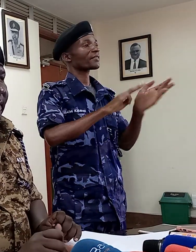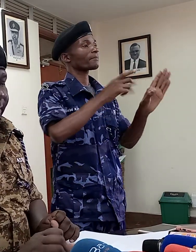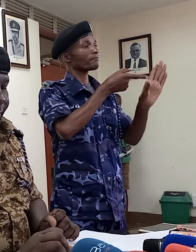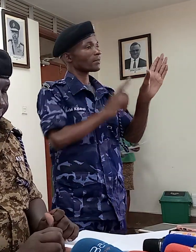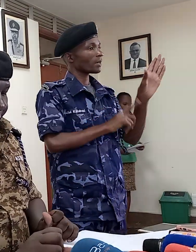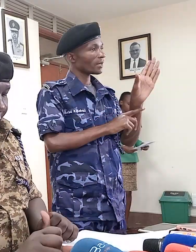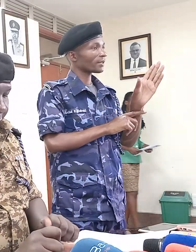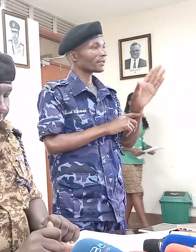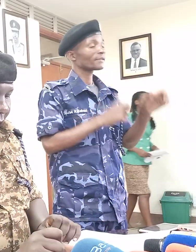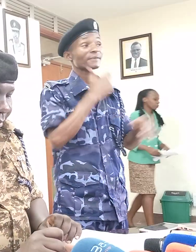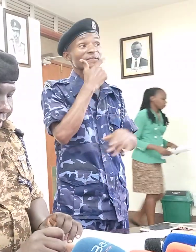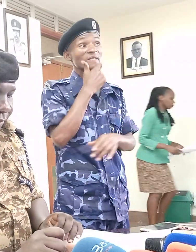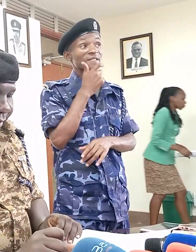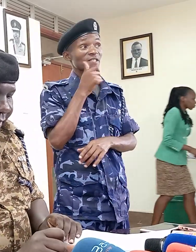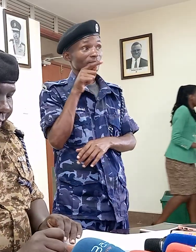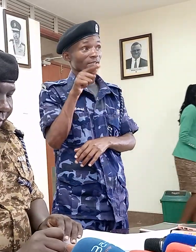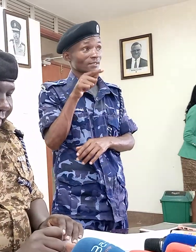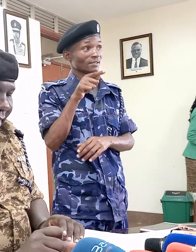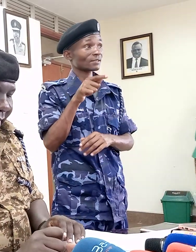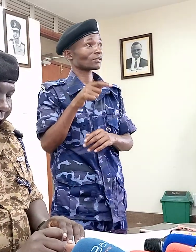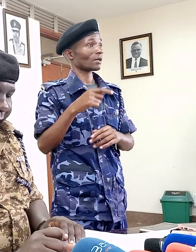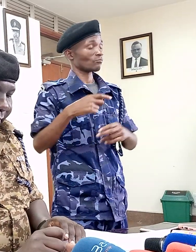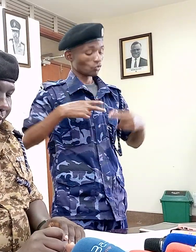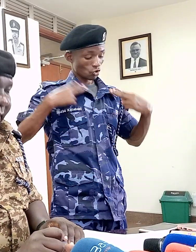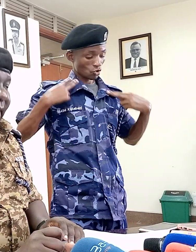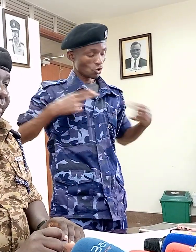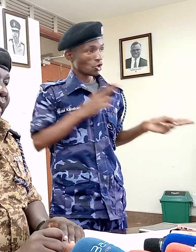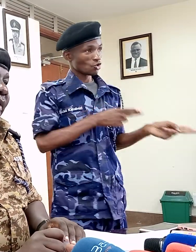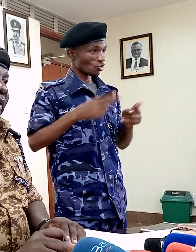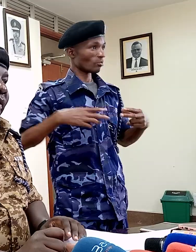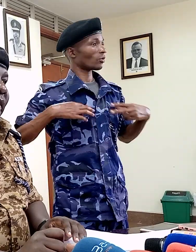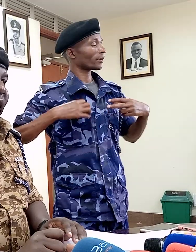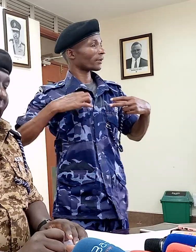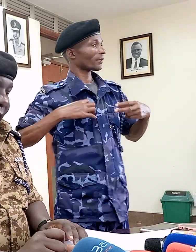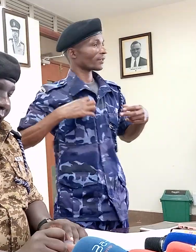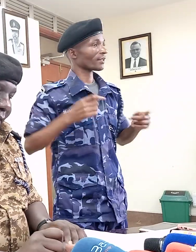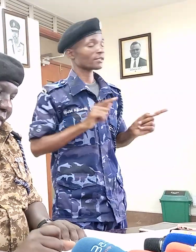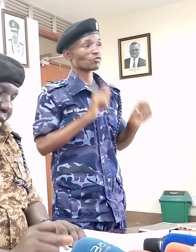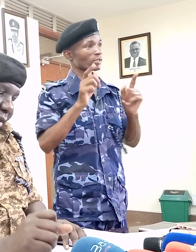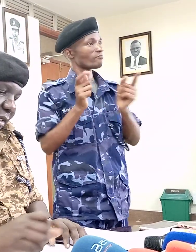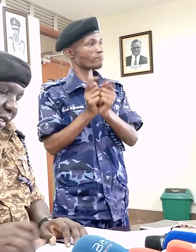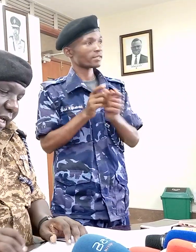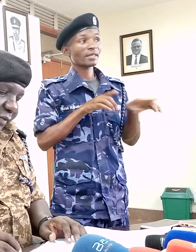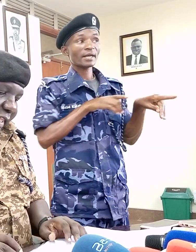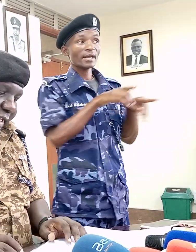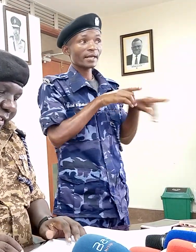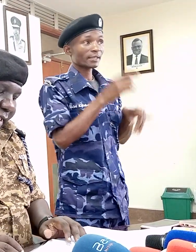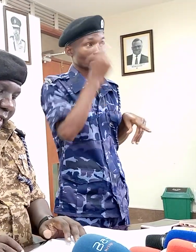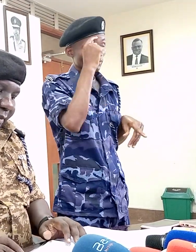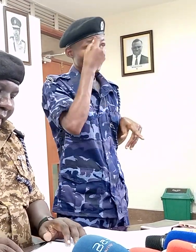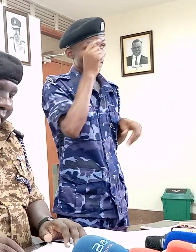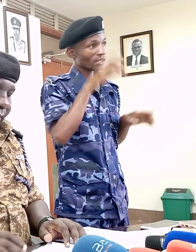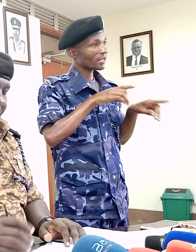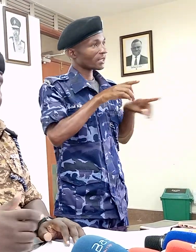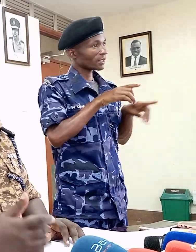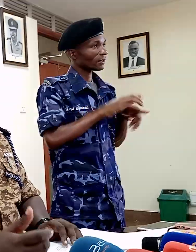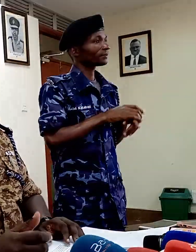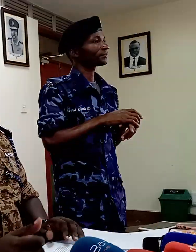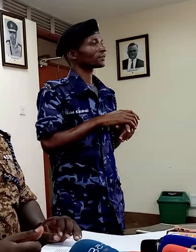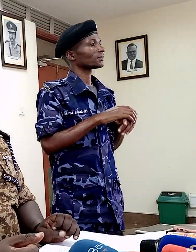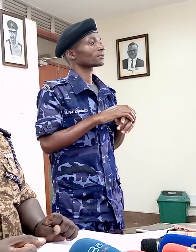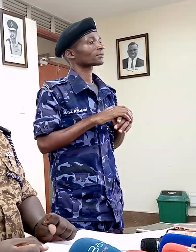clothes, met with Mr. UTTAM BHANDARI to establish his loan status and further discuss plans on